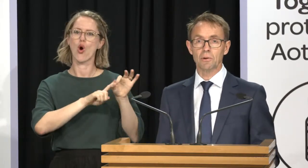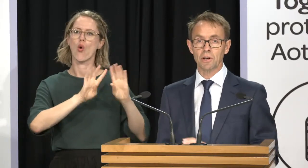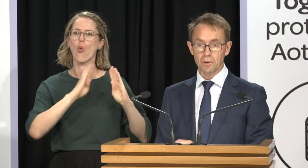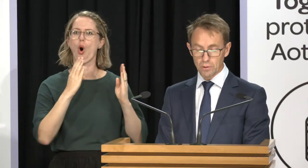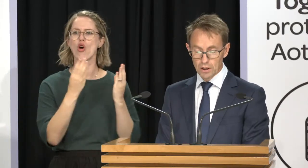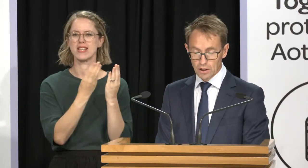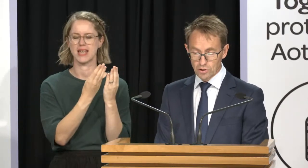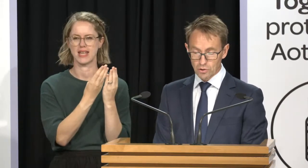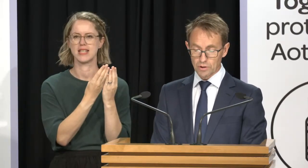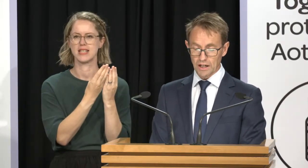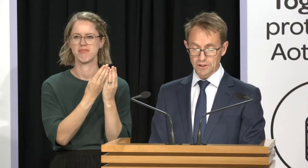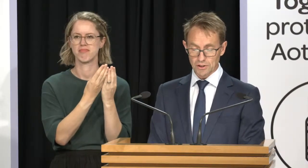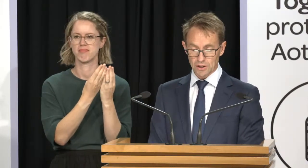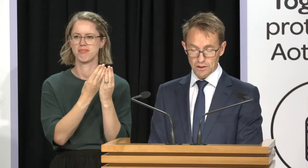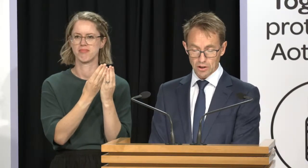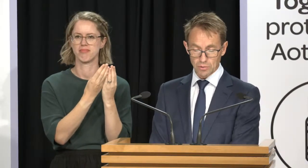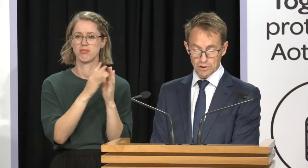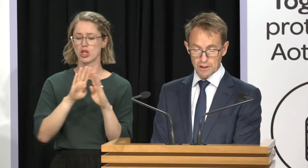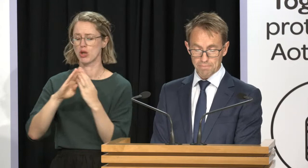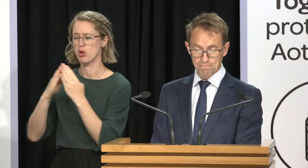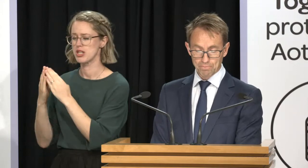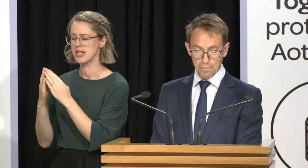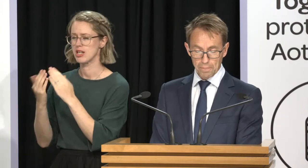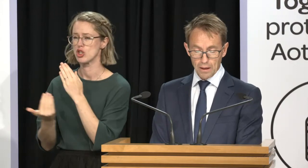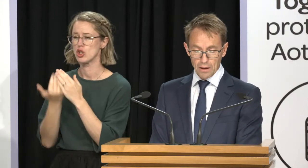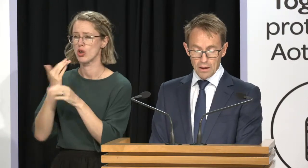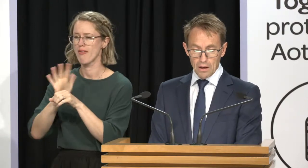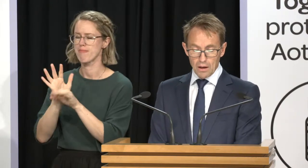facility, and there are no new cases in the community.